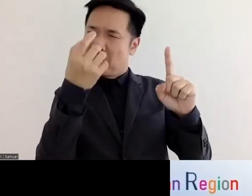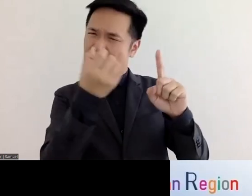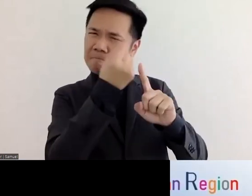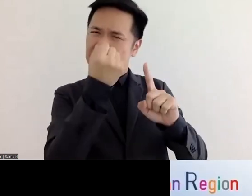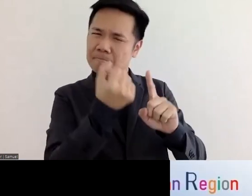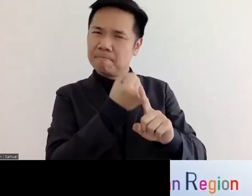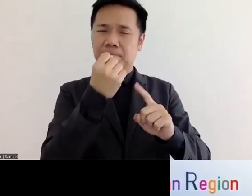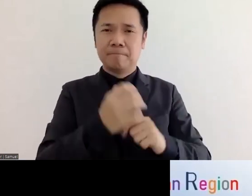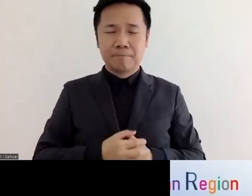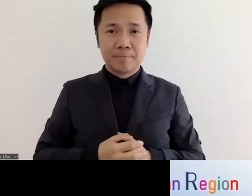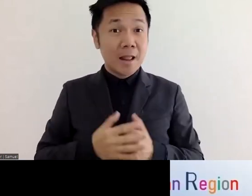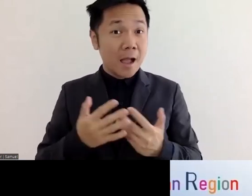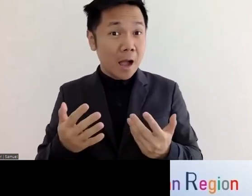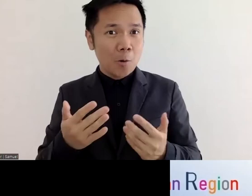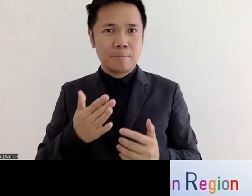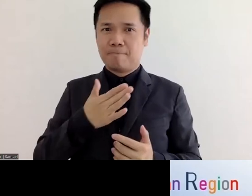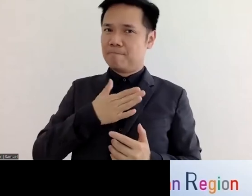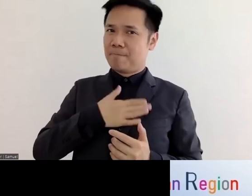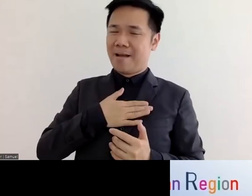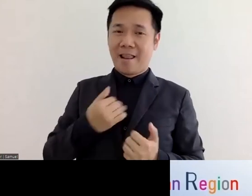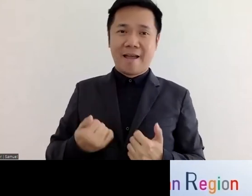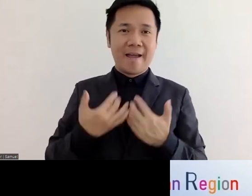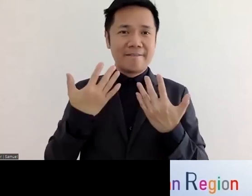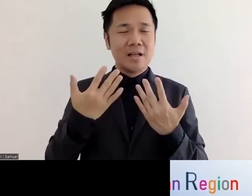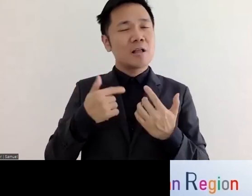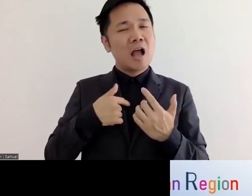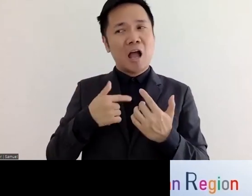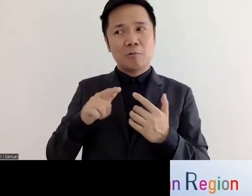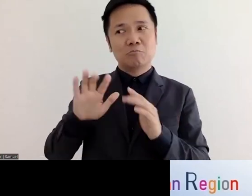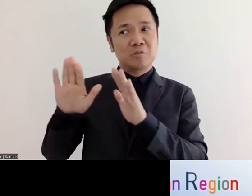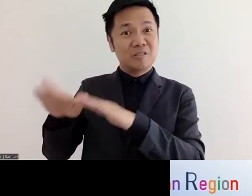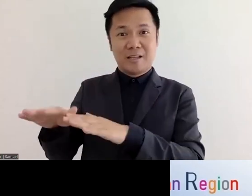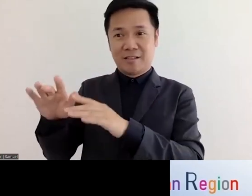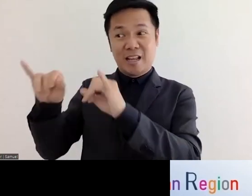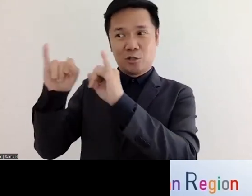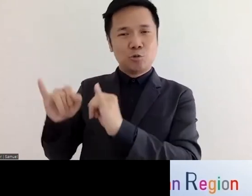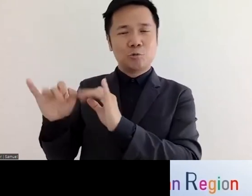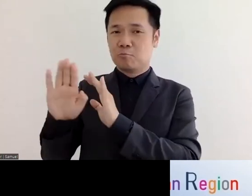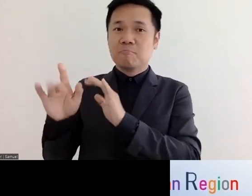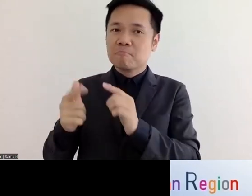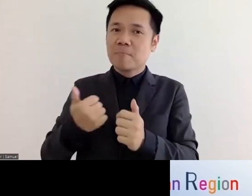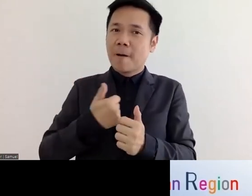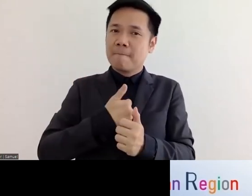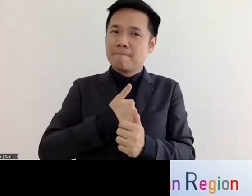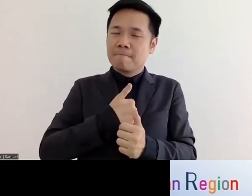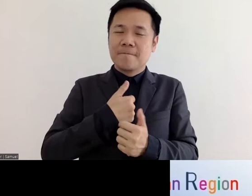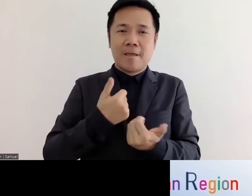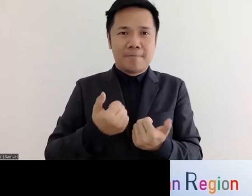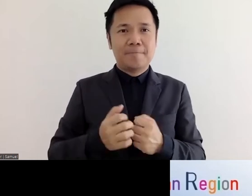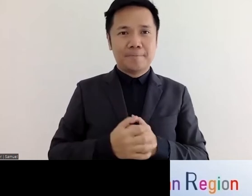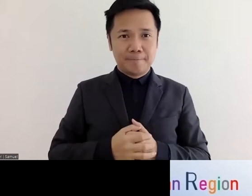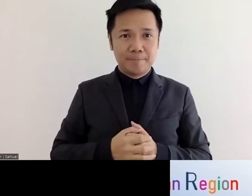leave in after care. I learn my skills